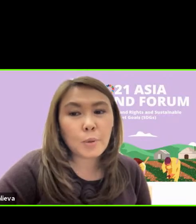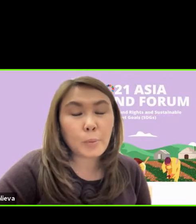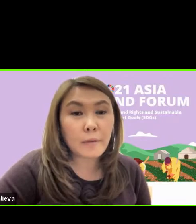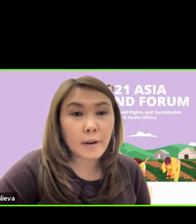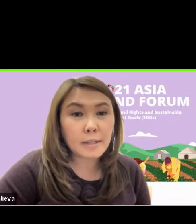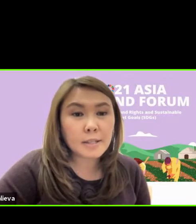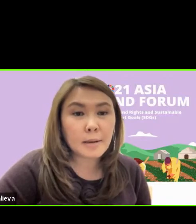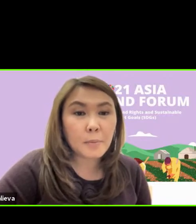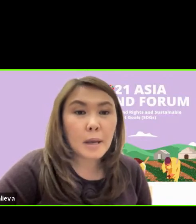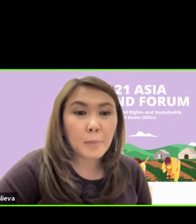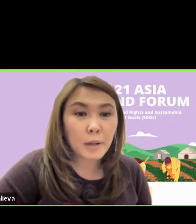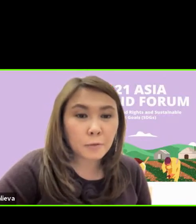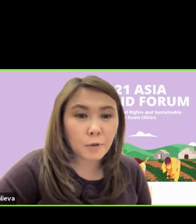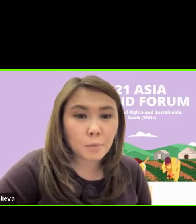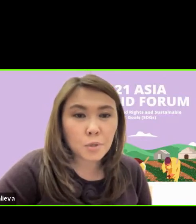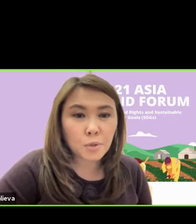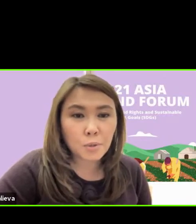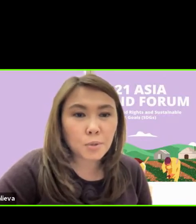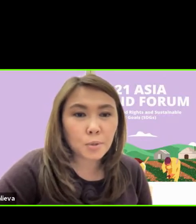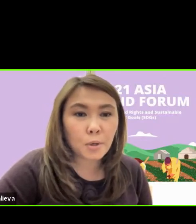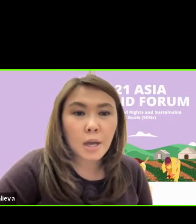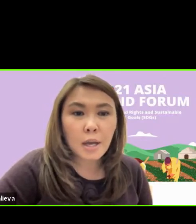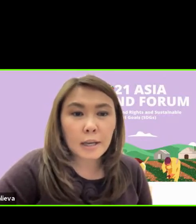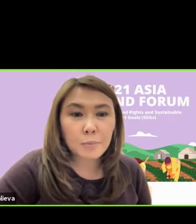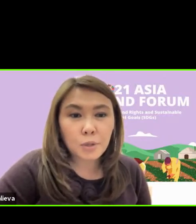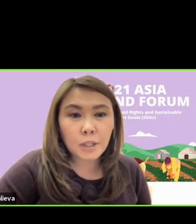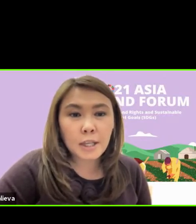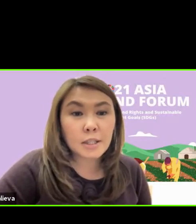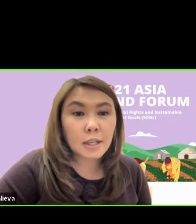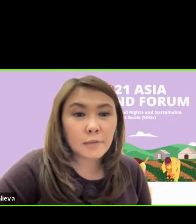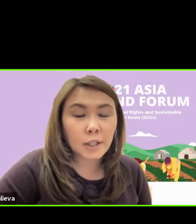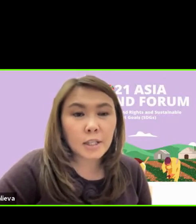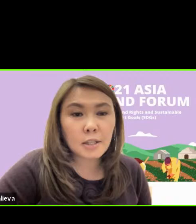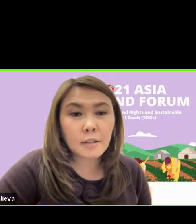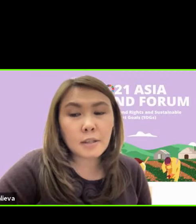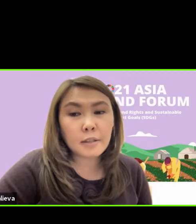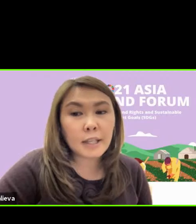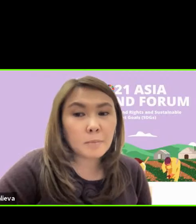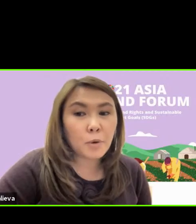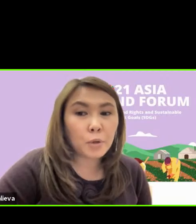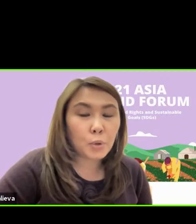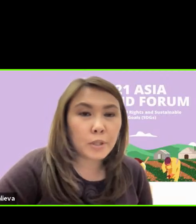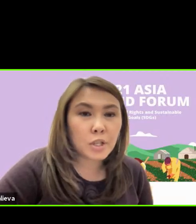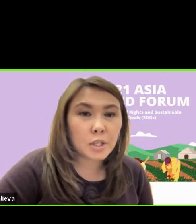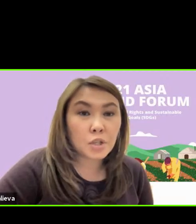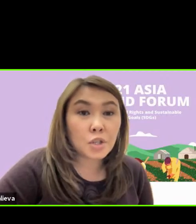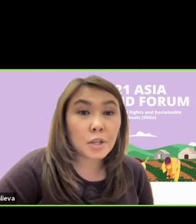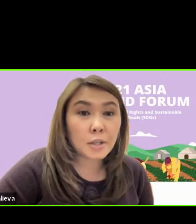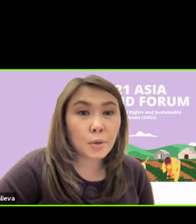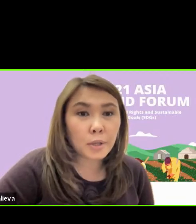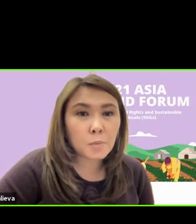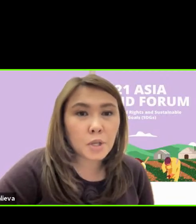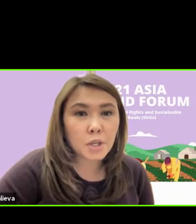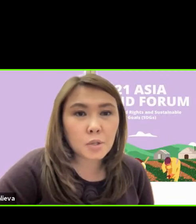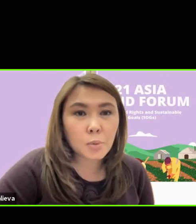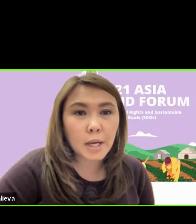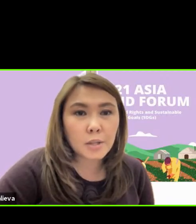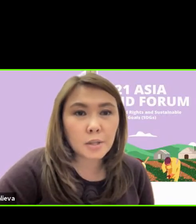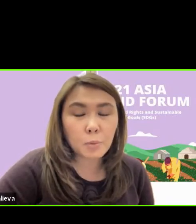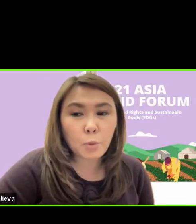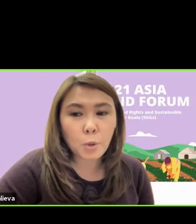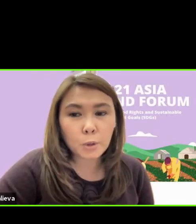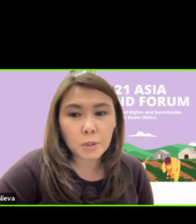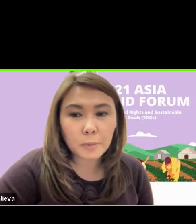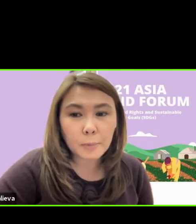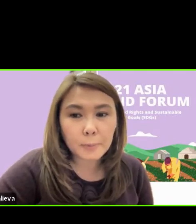that we will provide some platforms to you to communicate, advocate, and get more knowledge and share your experience with